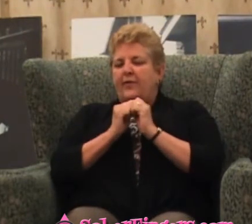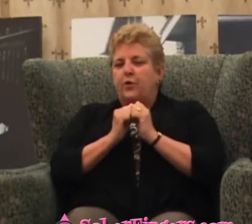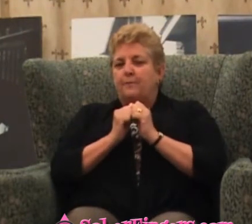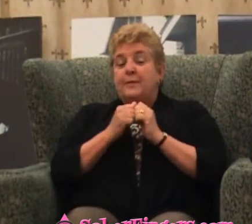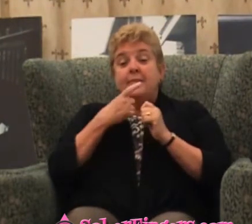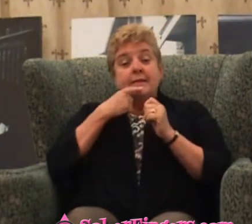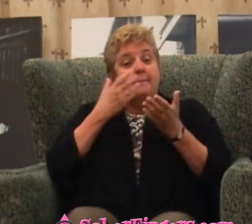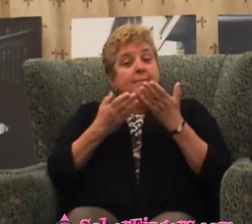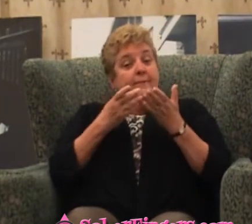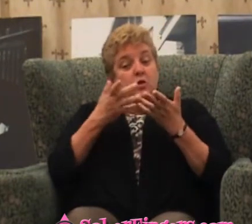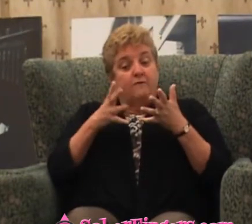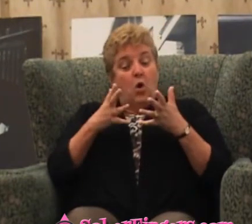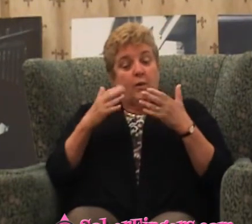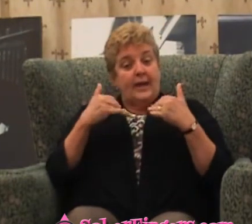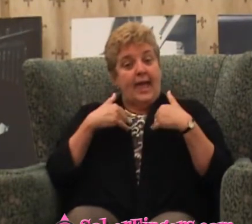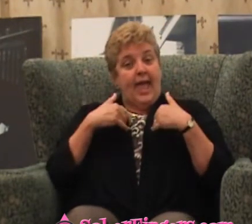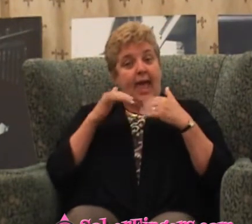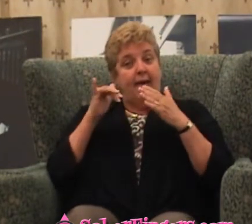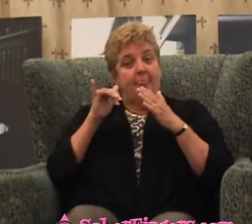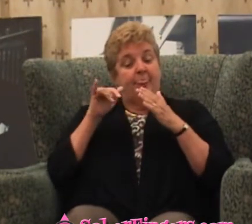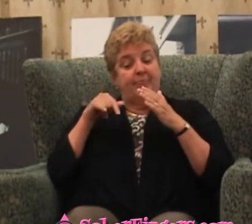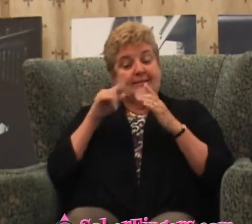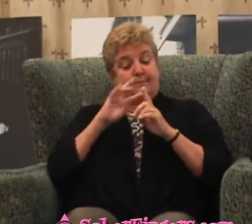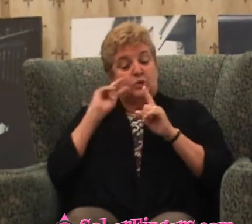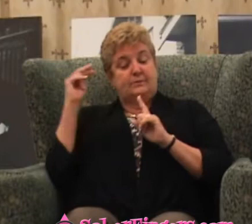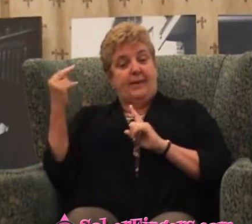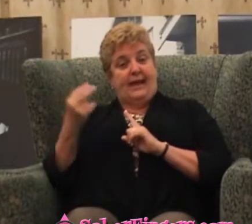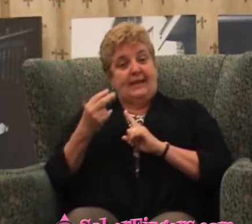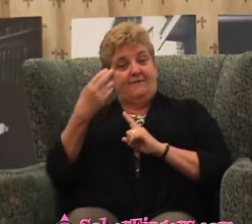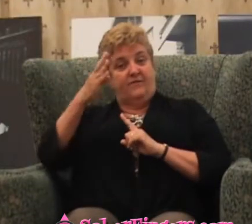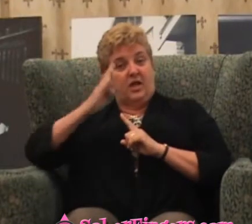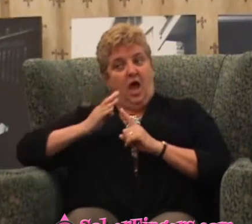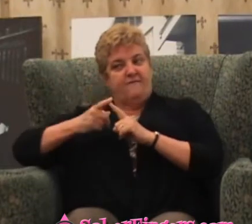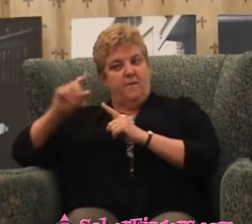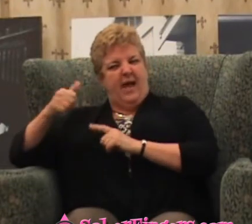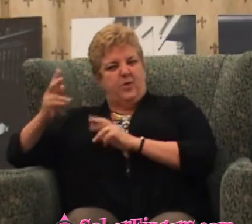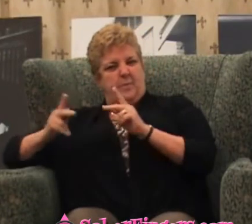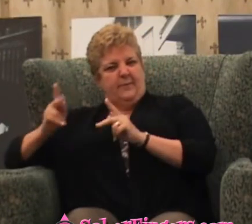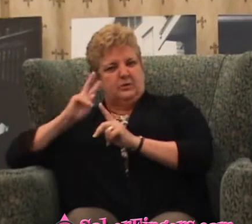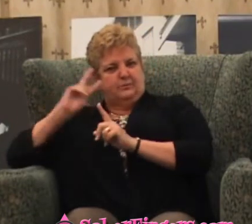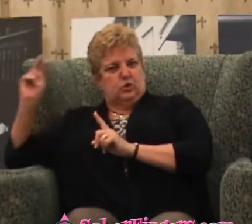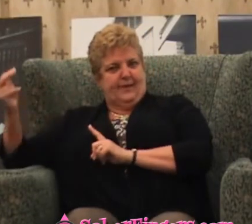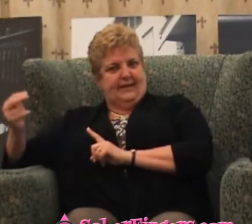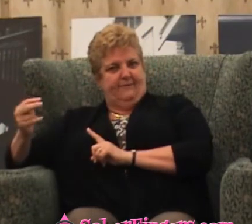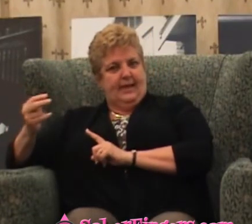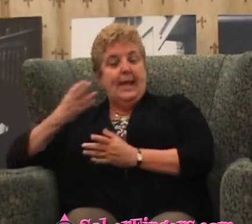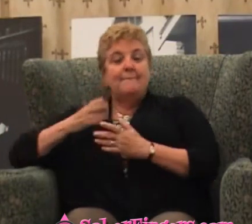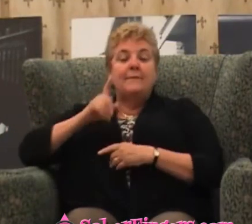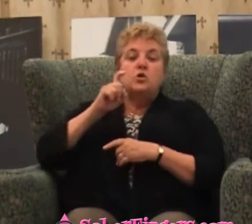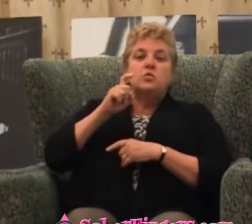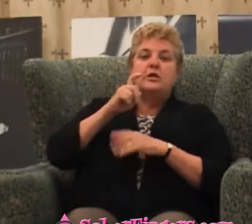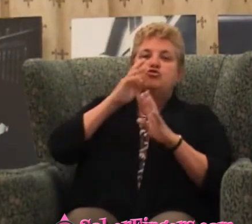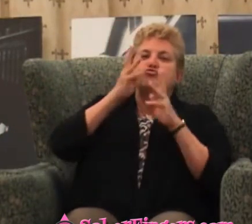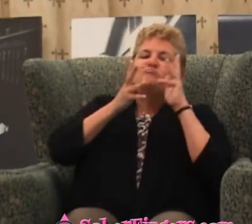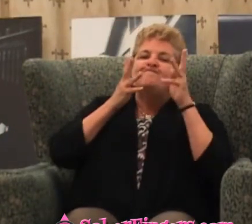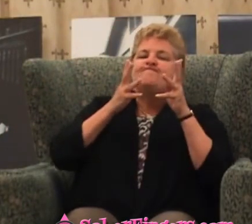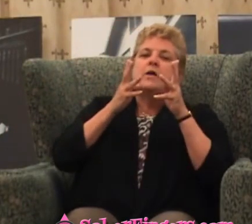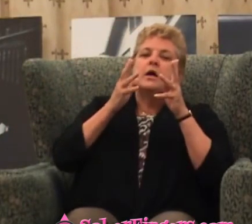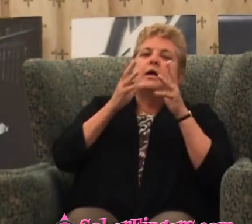always had this viewpoint of a God through somebody else's eyes. Maybe you need your own relationship with this power.